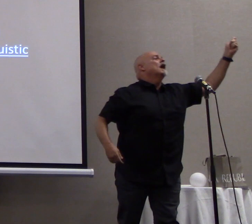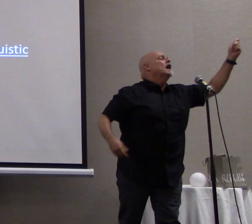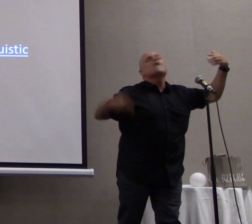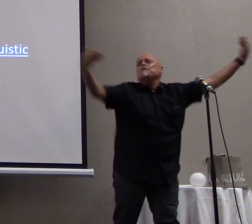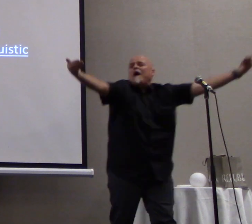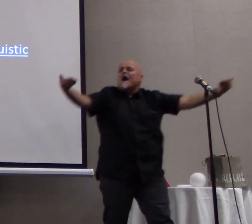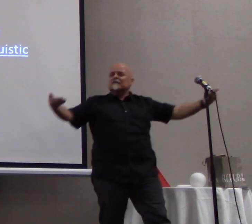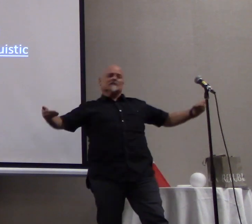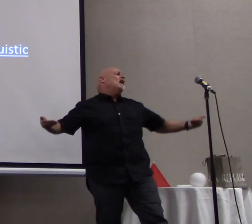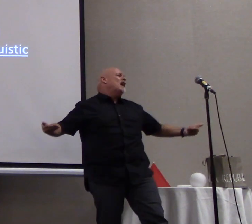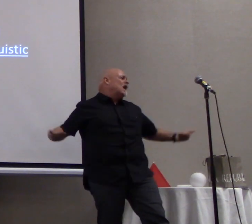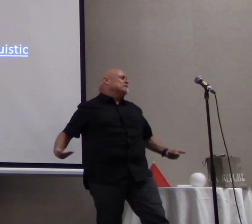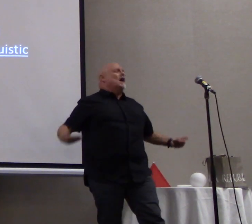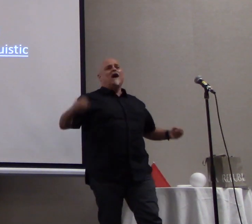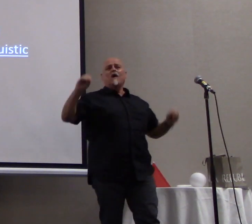Hello, I'm Jose.